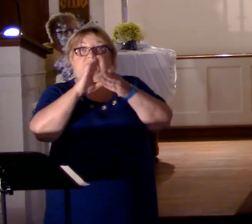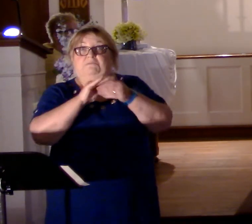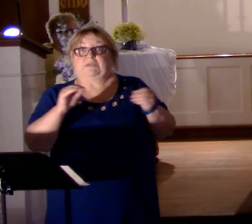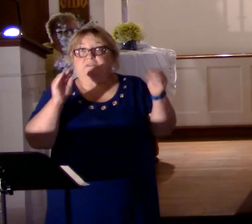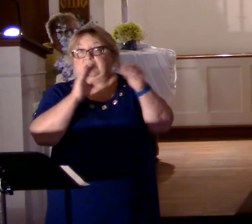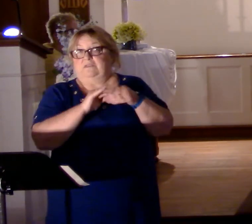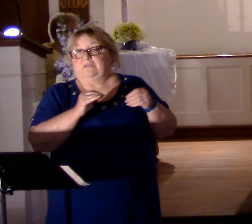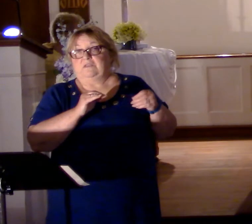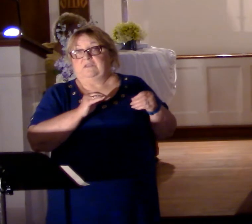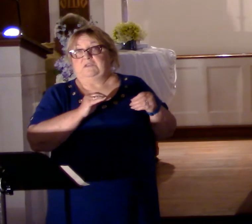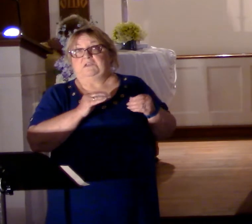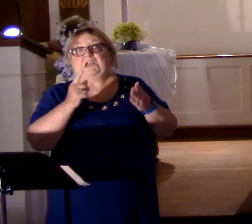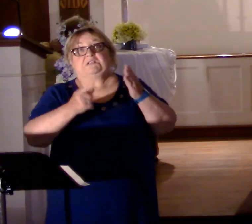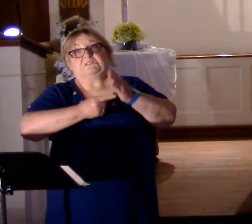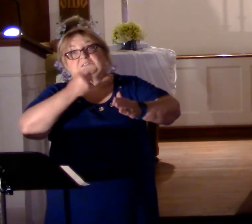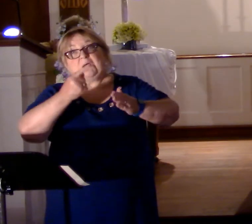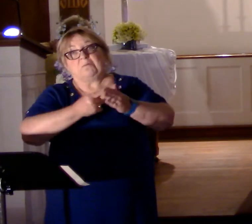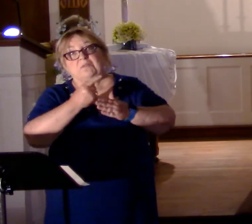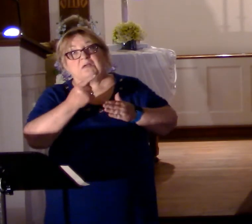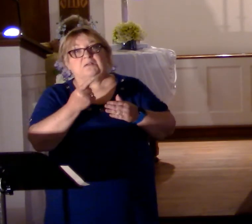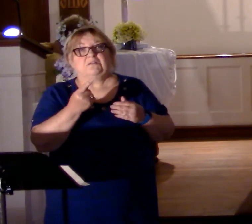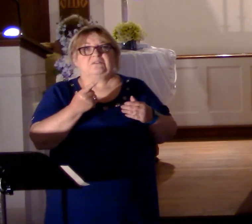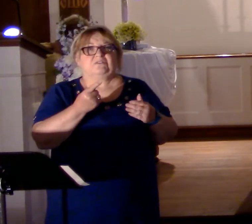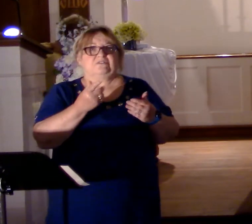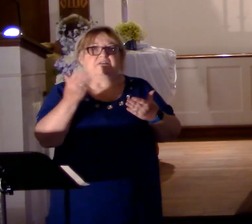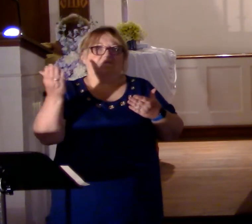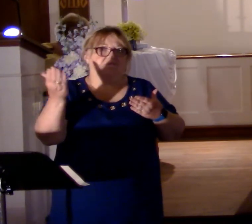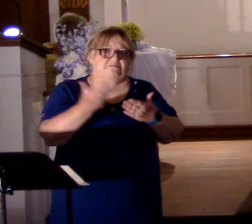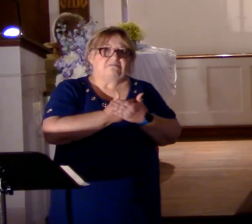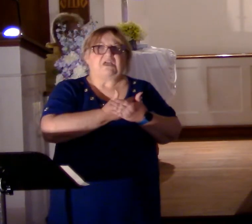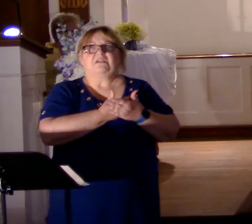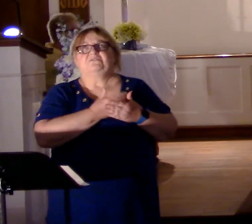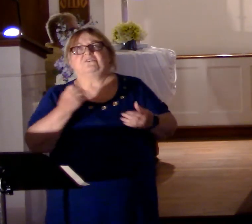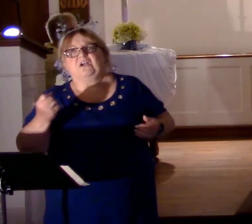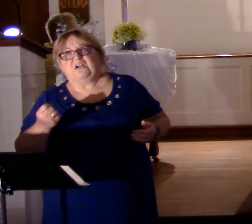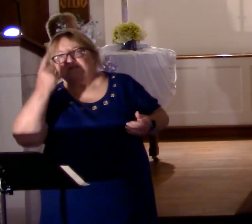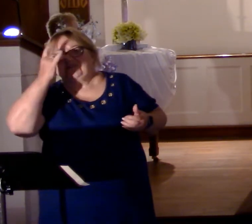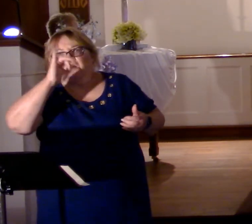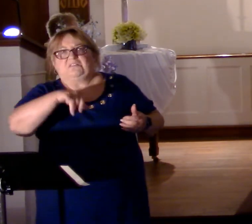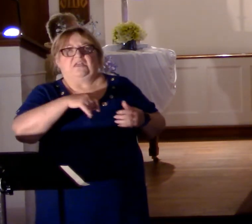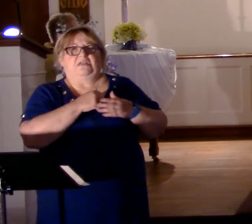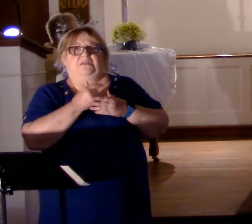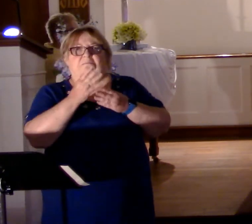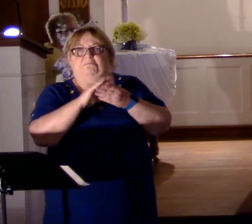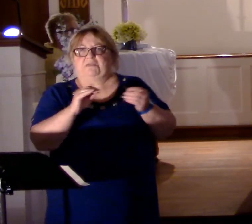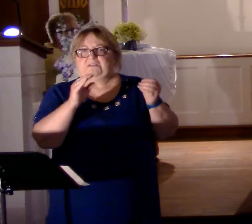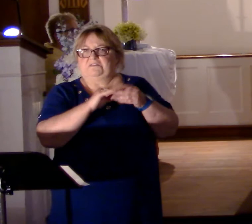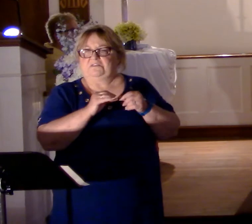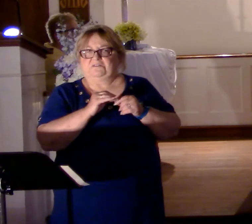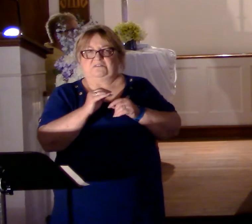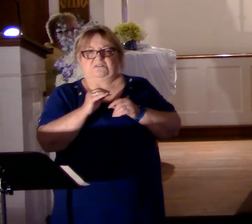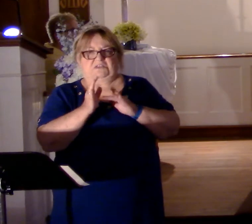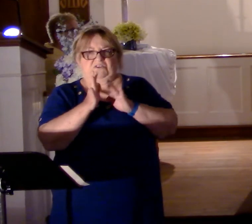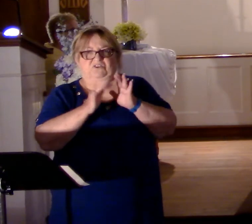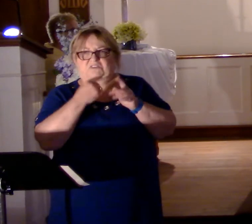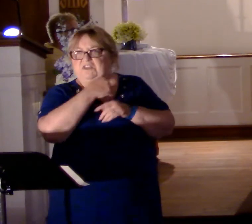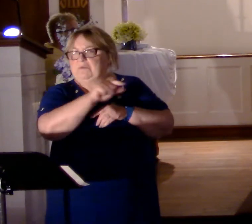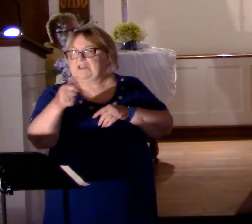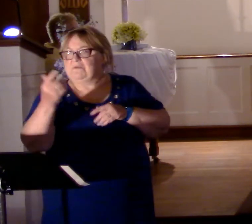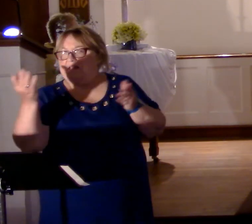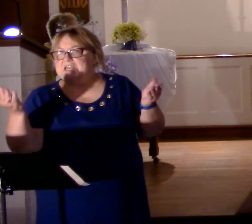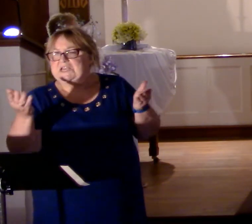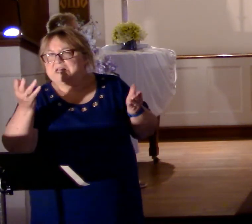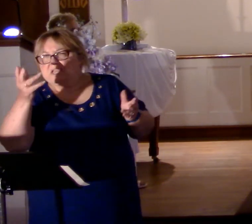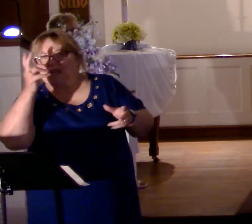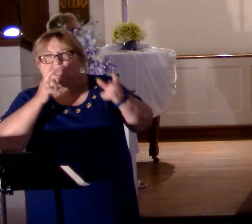message. And sometimes there is a failure to comprehend the gospel. Jesus said, when anyone